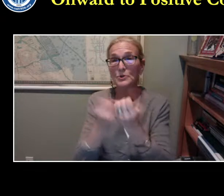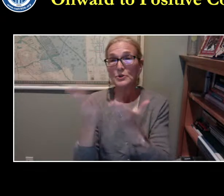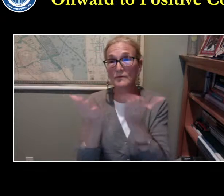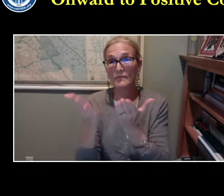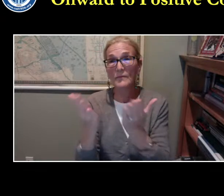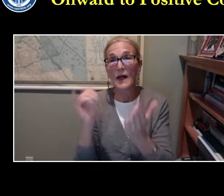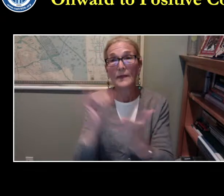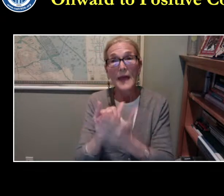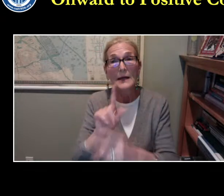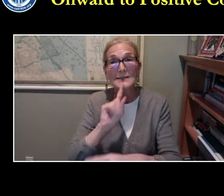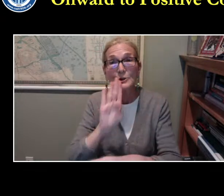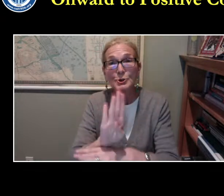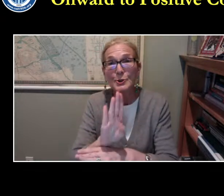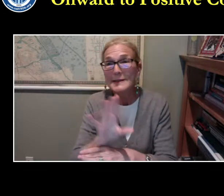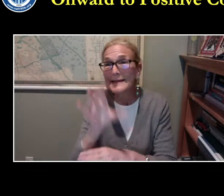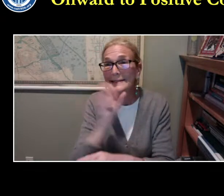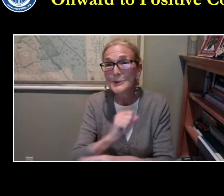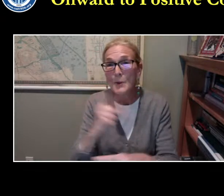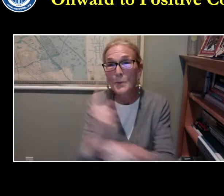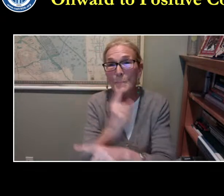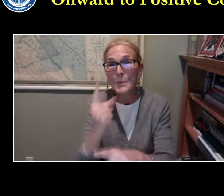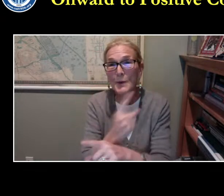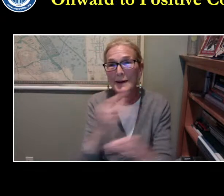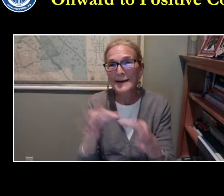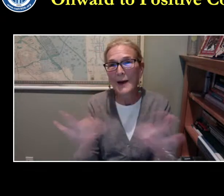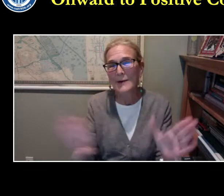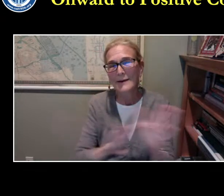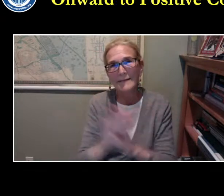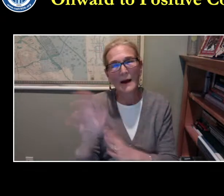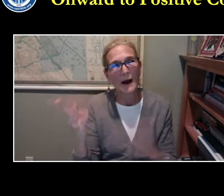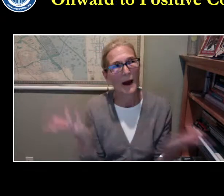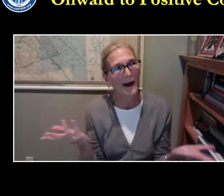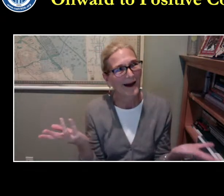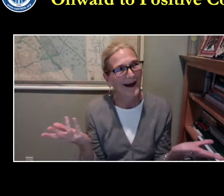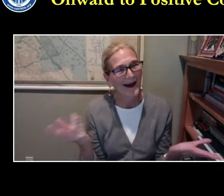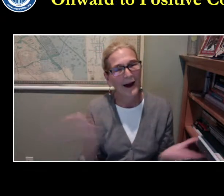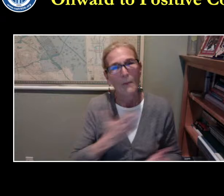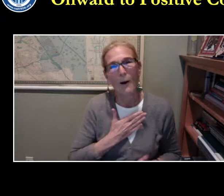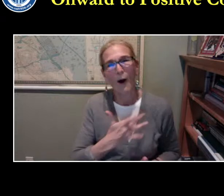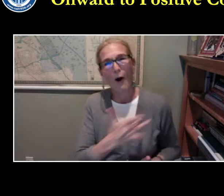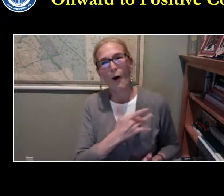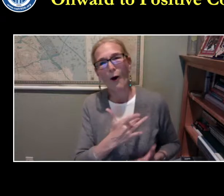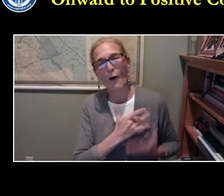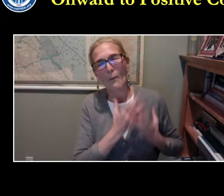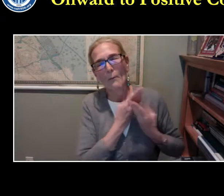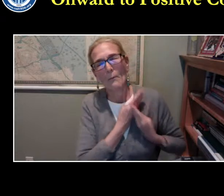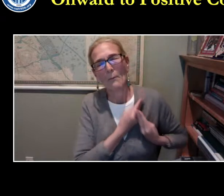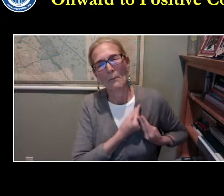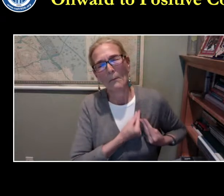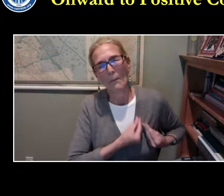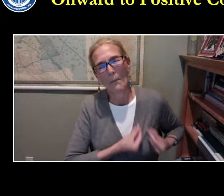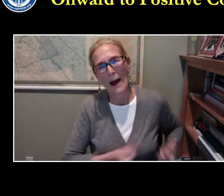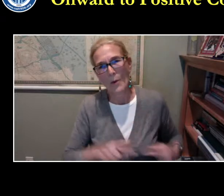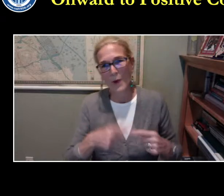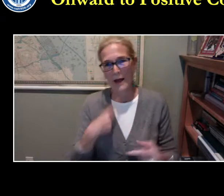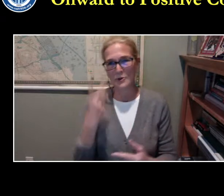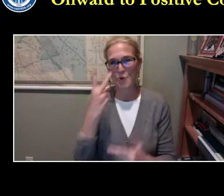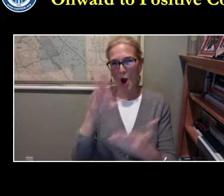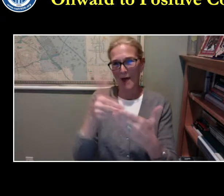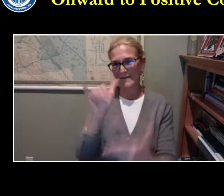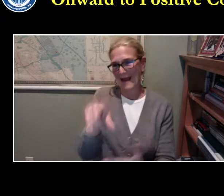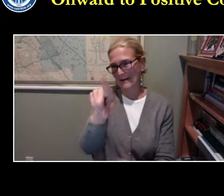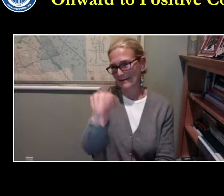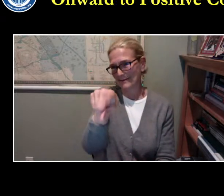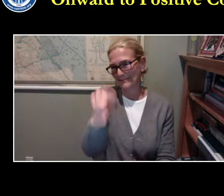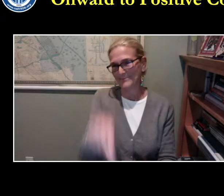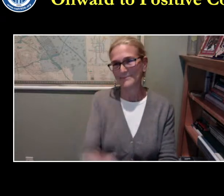is. Receive early receive early intervention and support services that ensure age appropriate